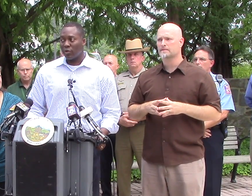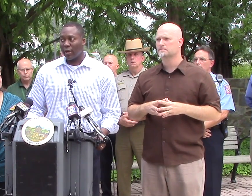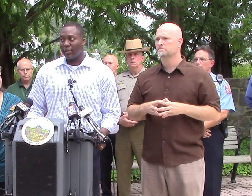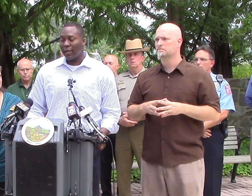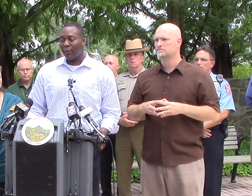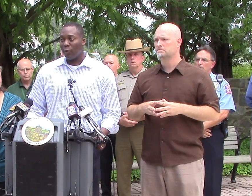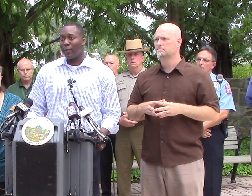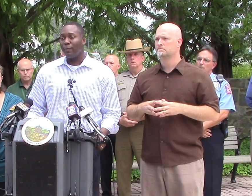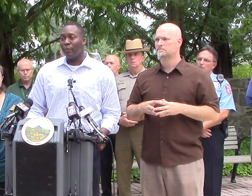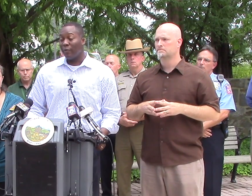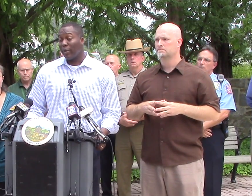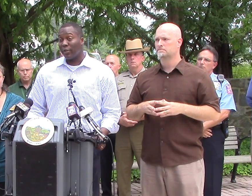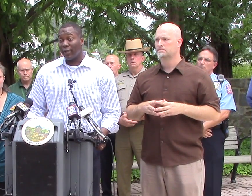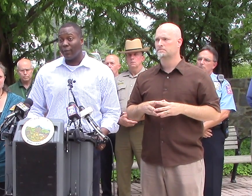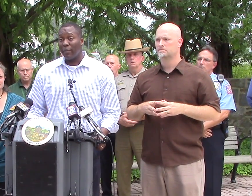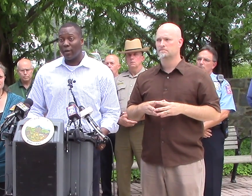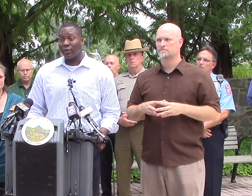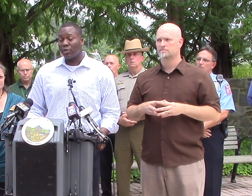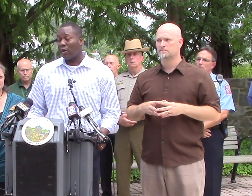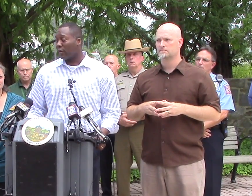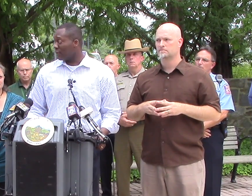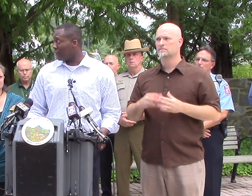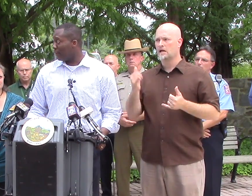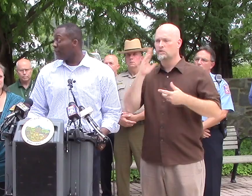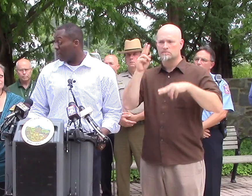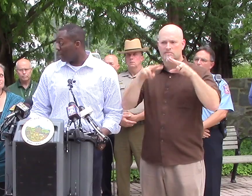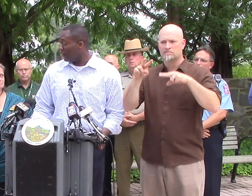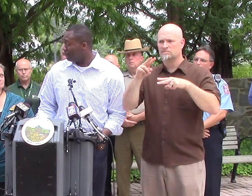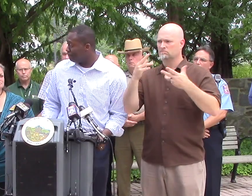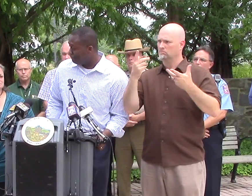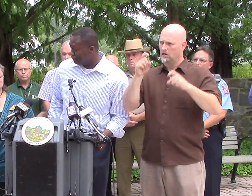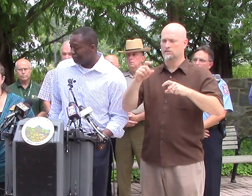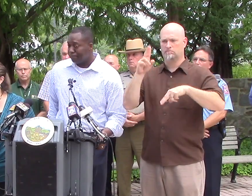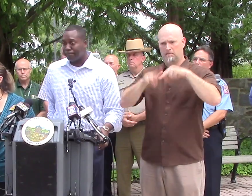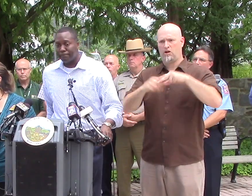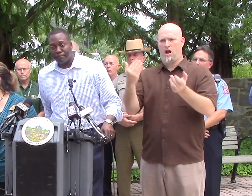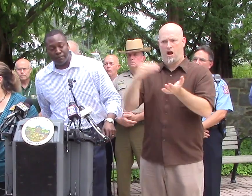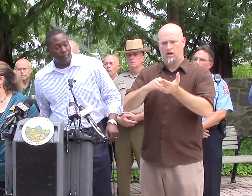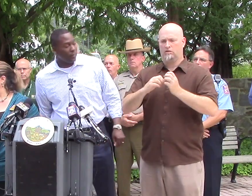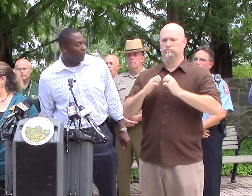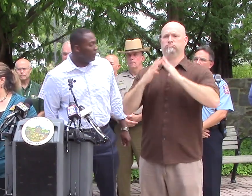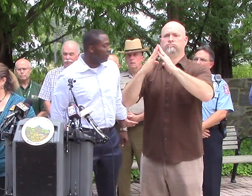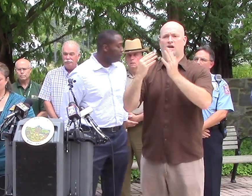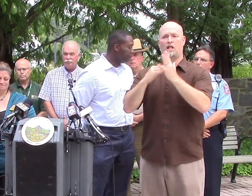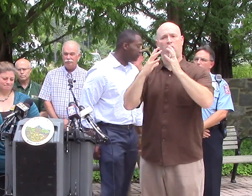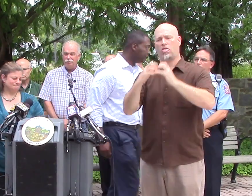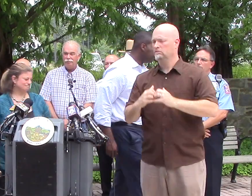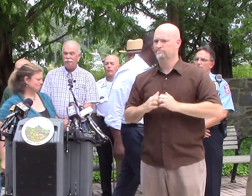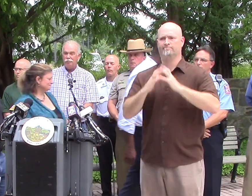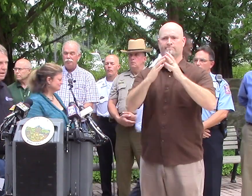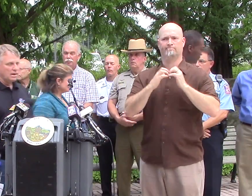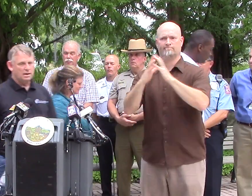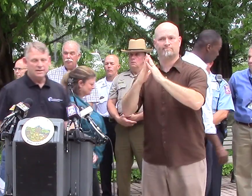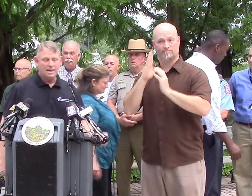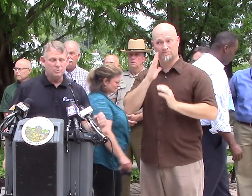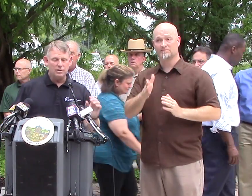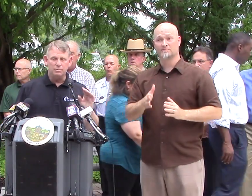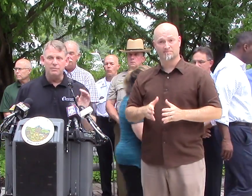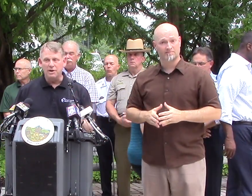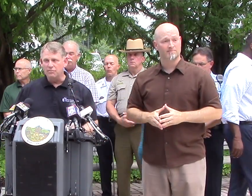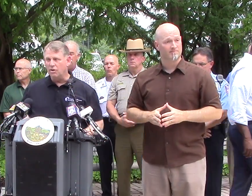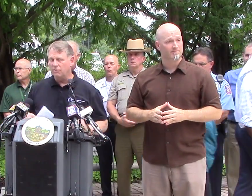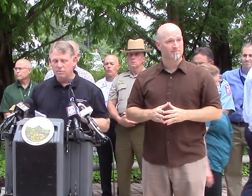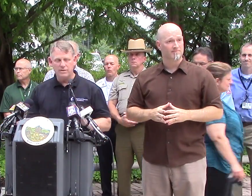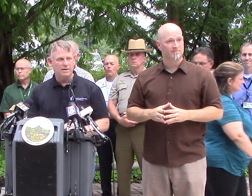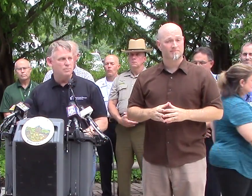that strength, and we'll be rebuilding even better and stronger. So thank you. Thank you, Chairman. Thank you very much. Thank you, Chairman. The council has